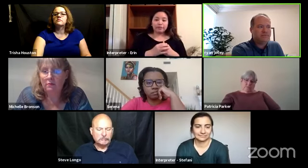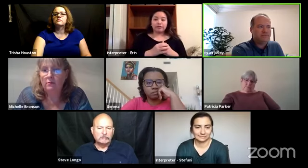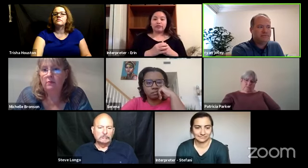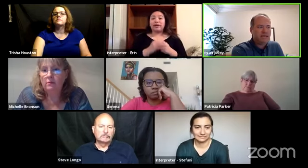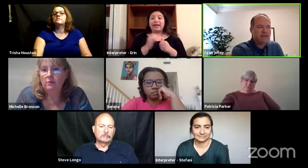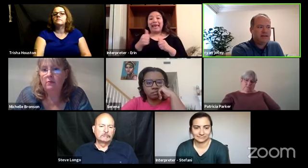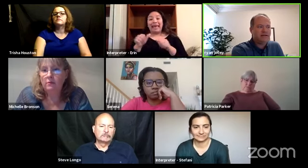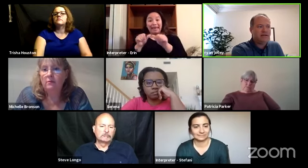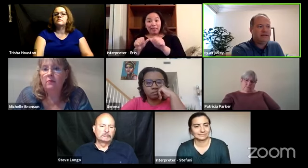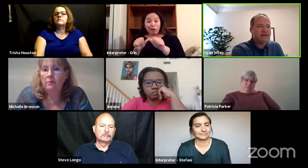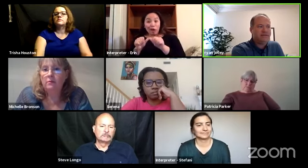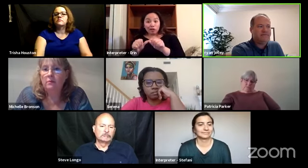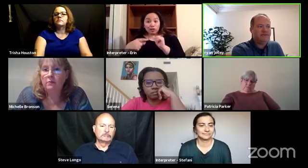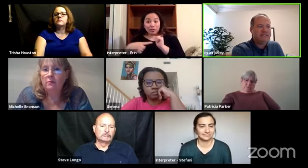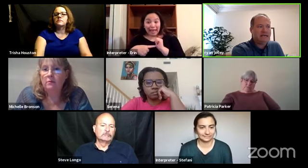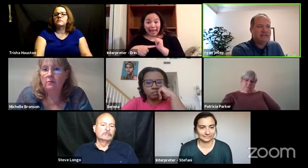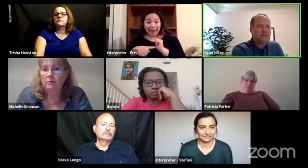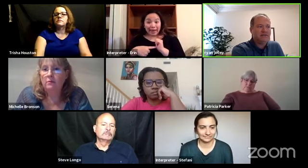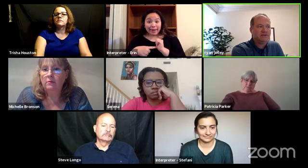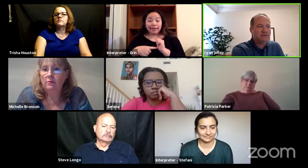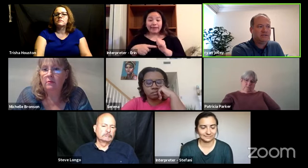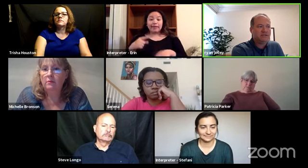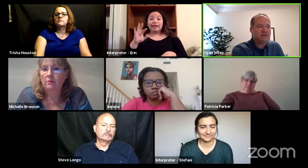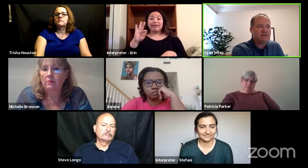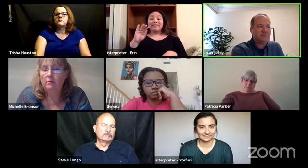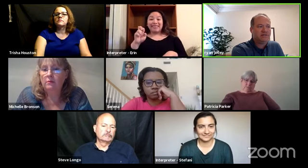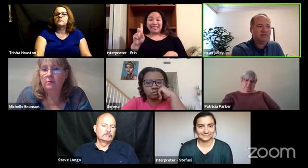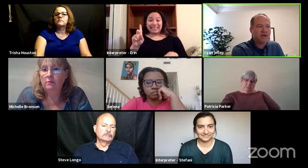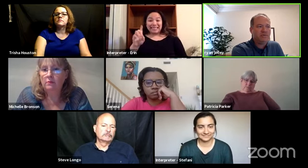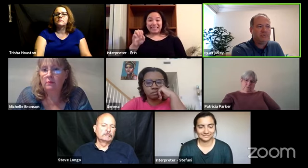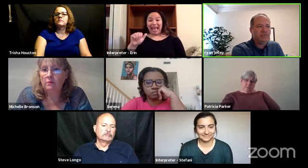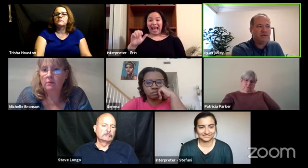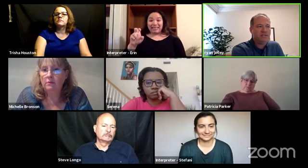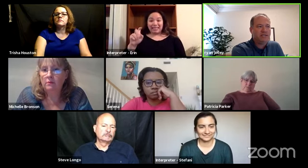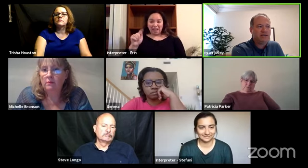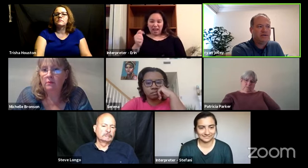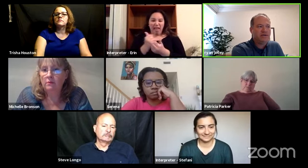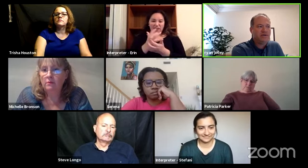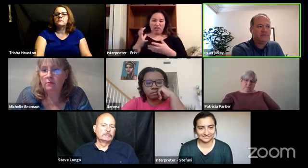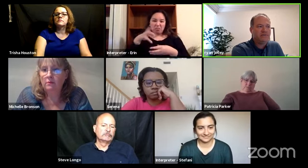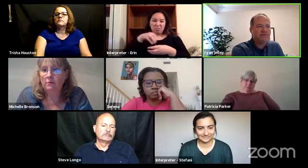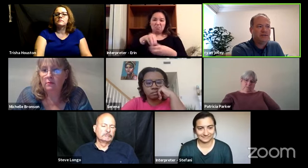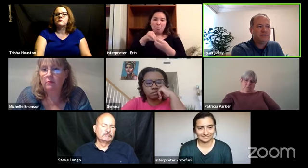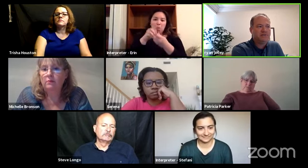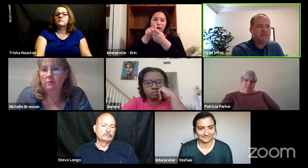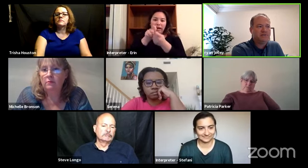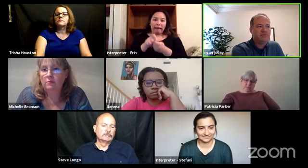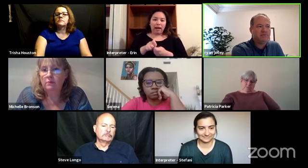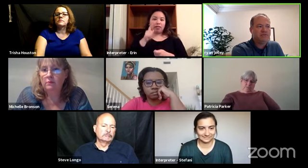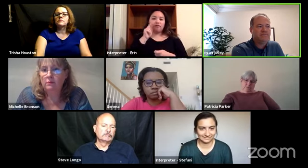long-term debt, fixed assets. All those things are described in more detail in the notes to the financial statements.